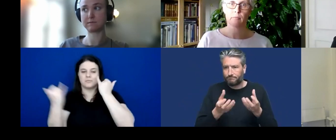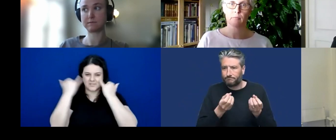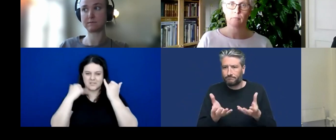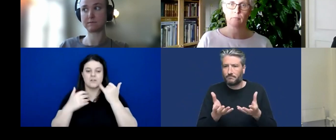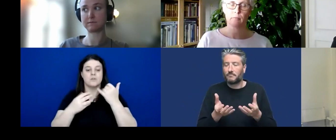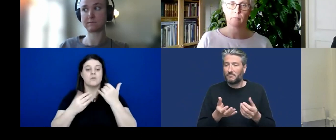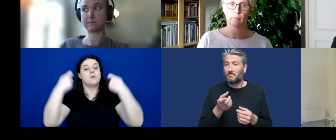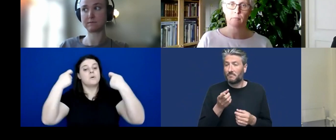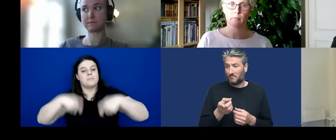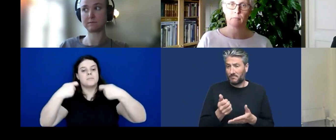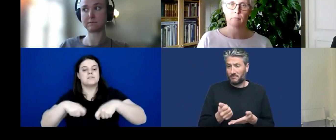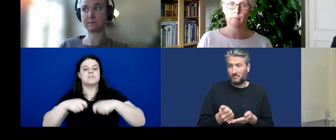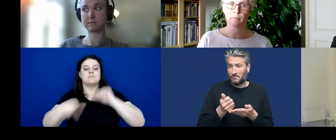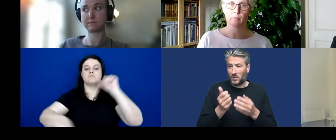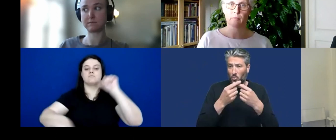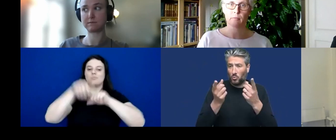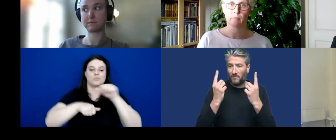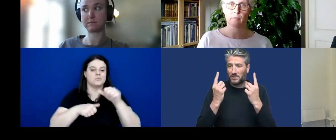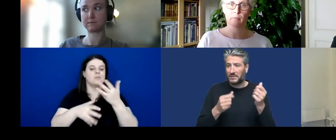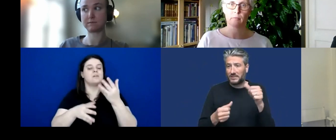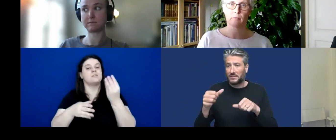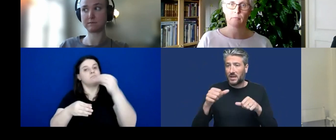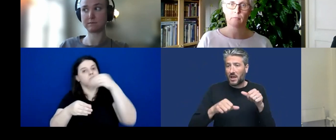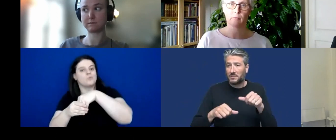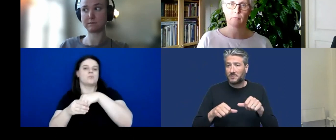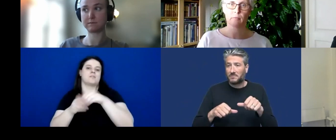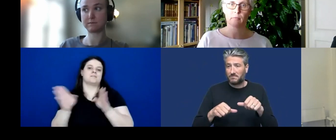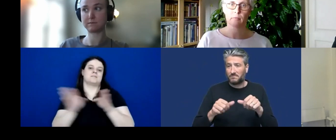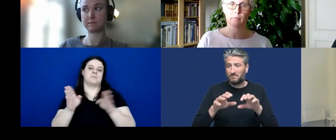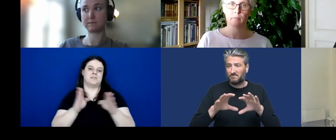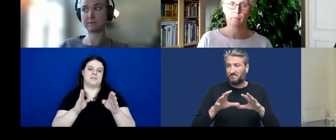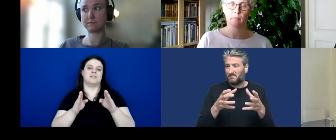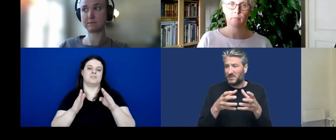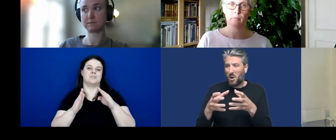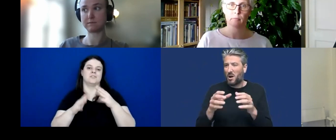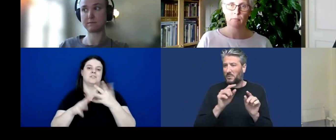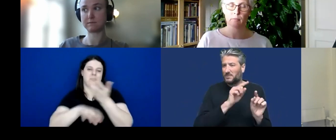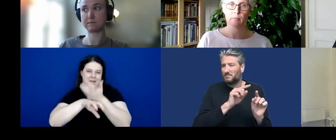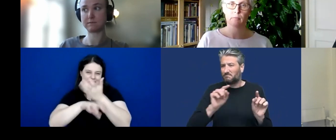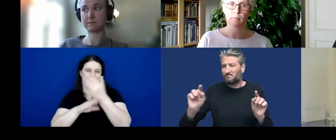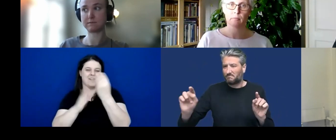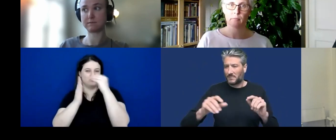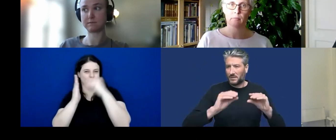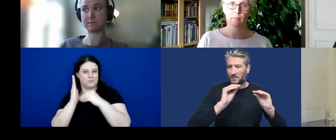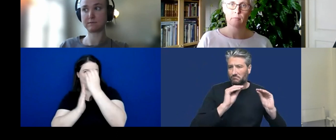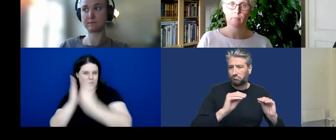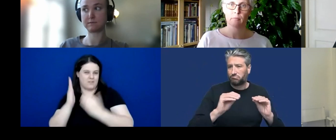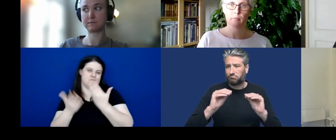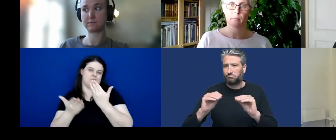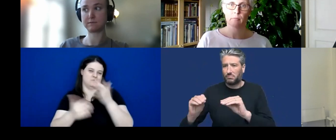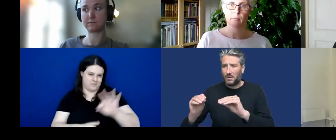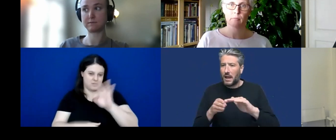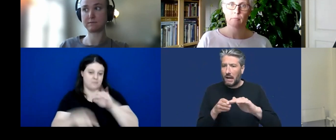include accessibility as part of the curriculum. So I think you know, it's a long-term solution, but eventually one would hope